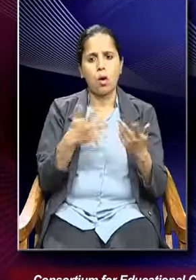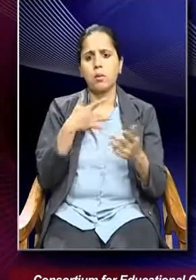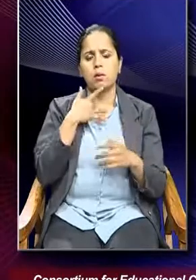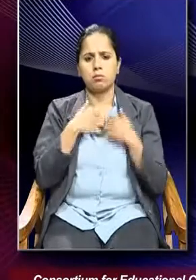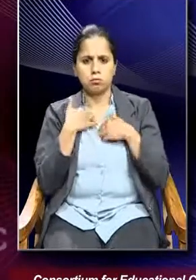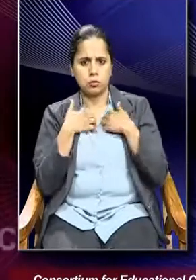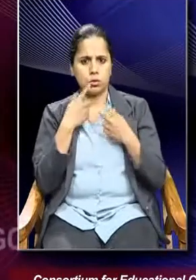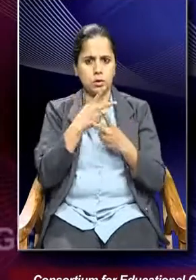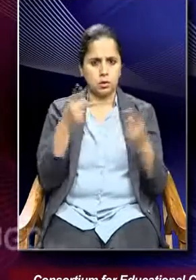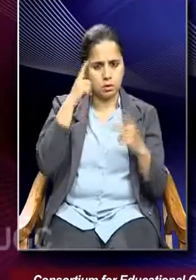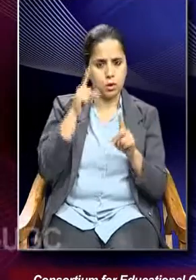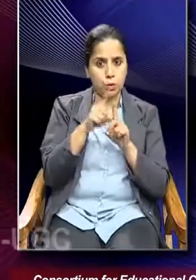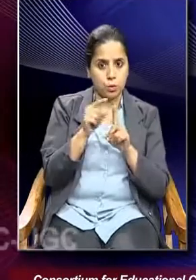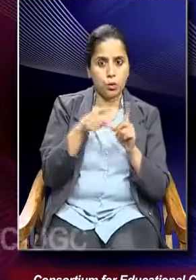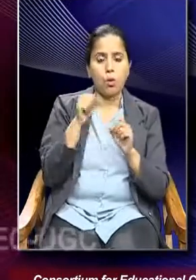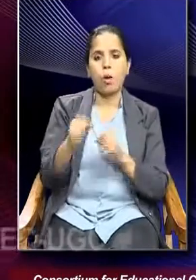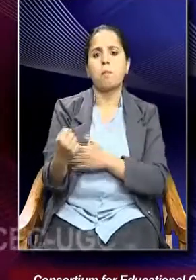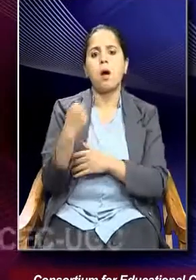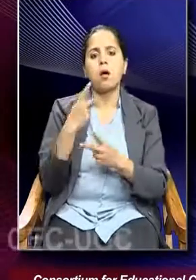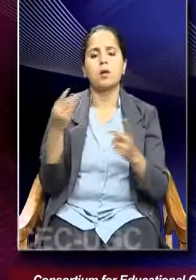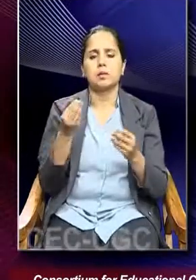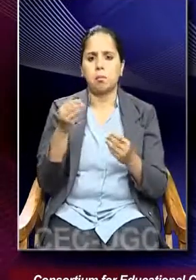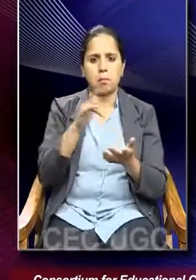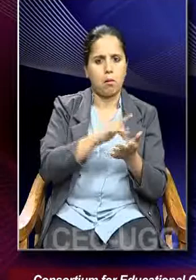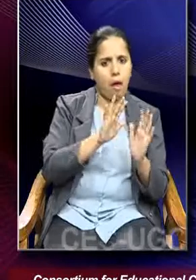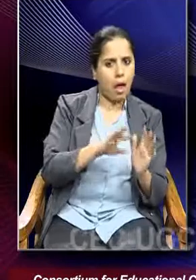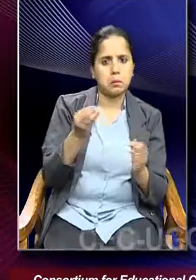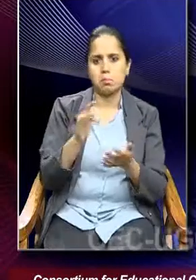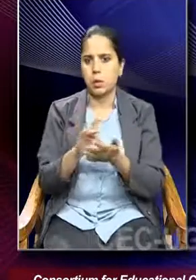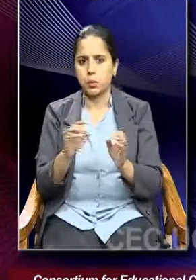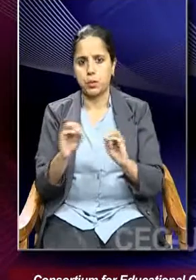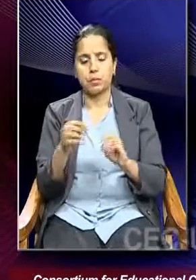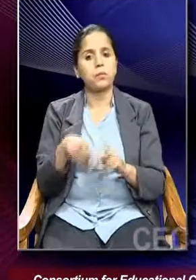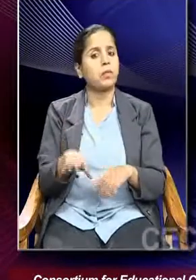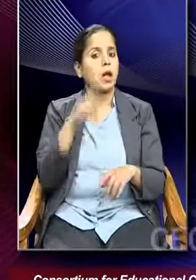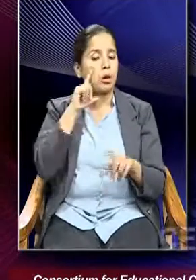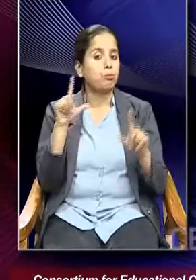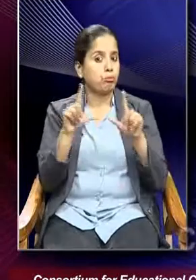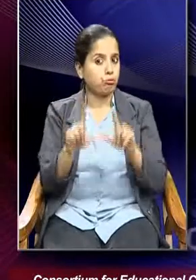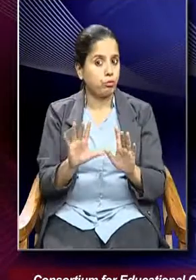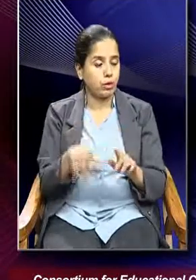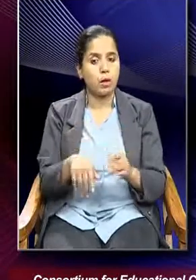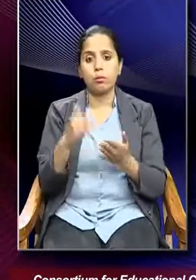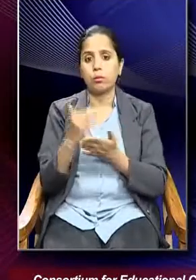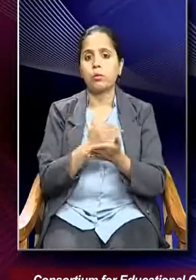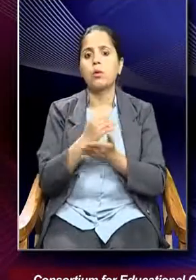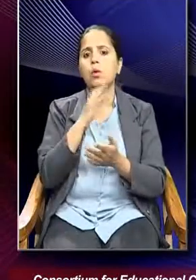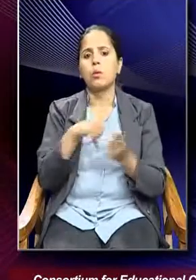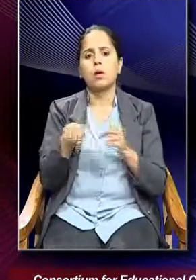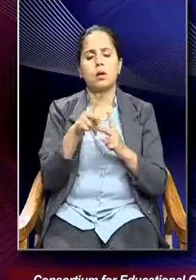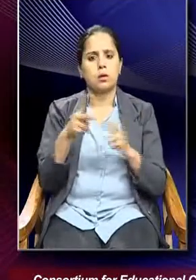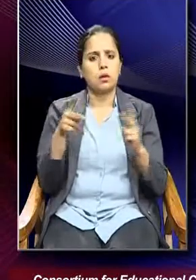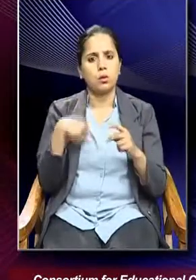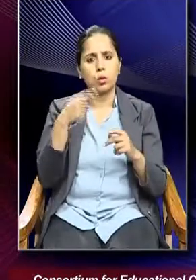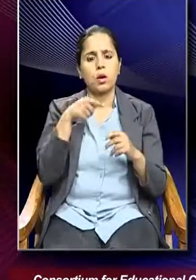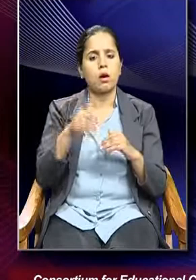or concentration of power in some region or the other. There is evidence that program brought down the